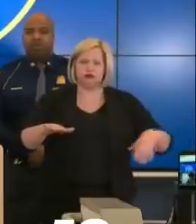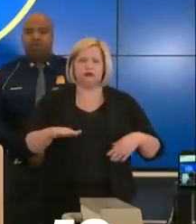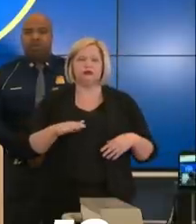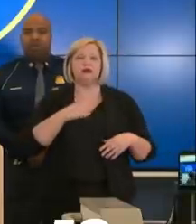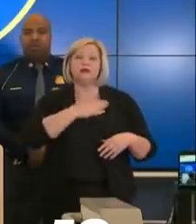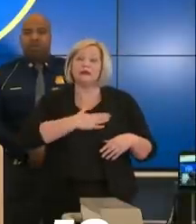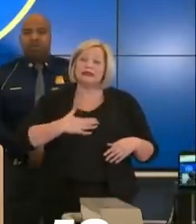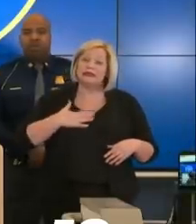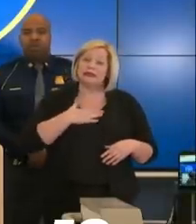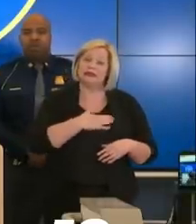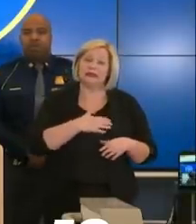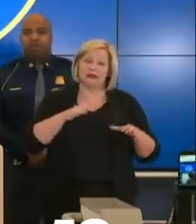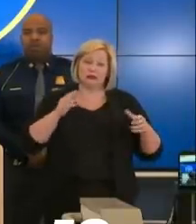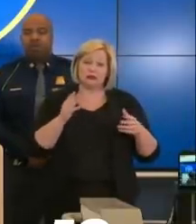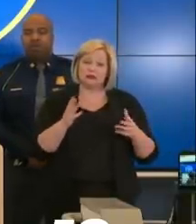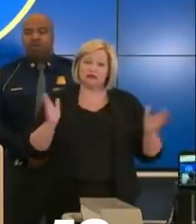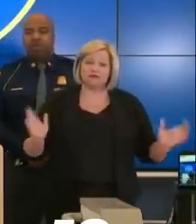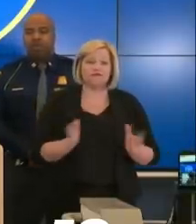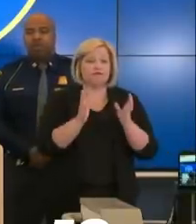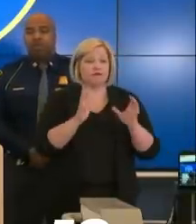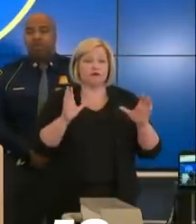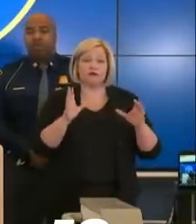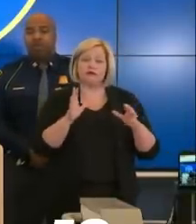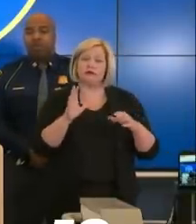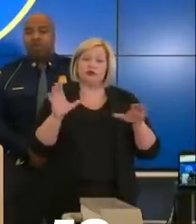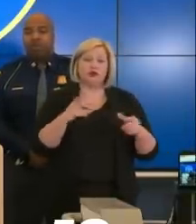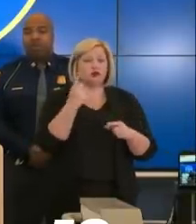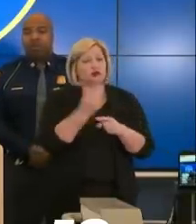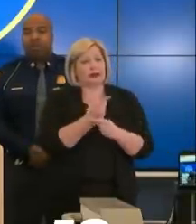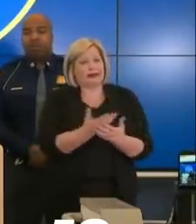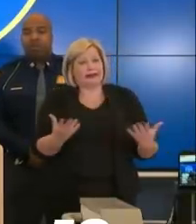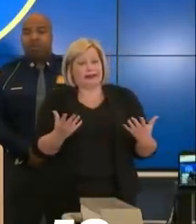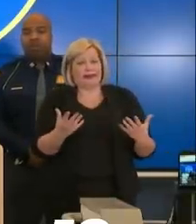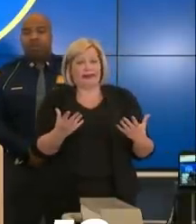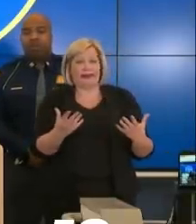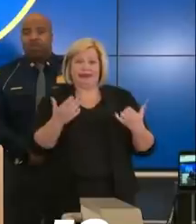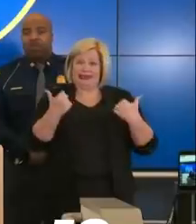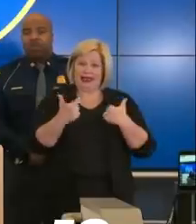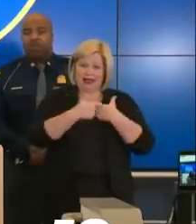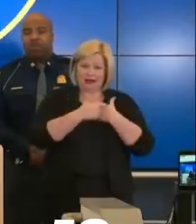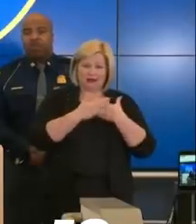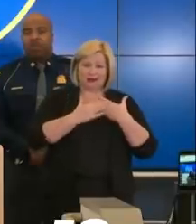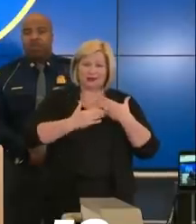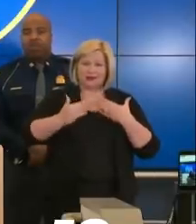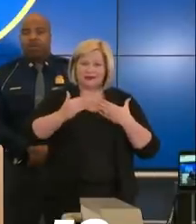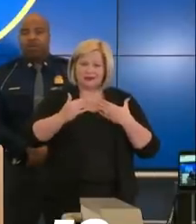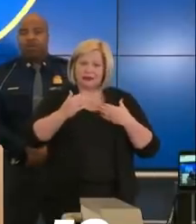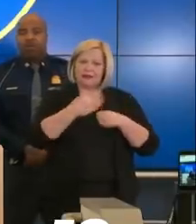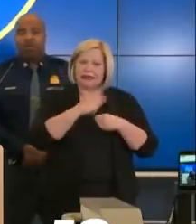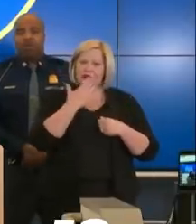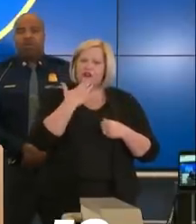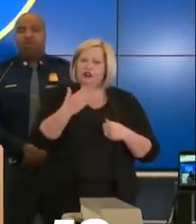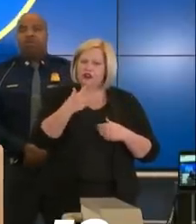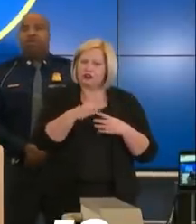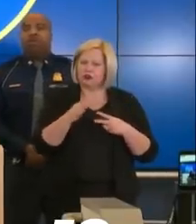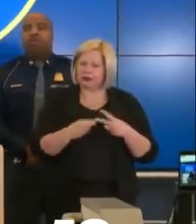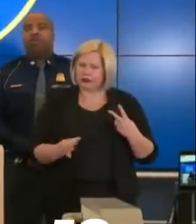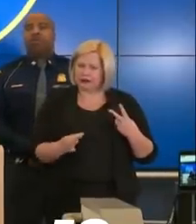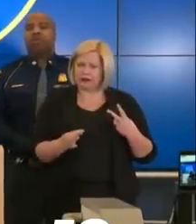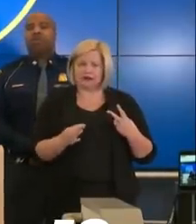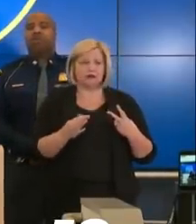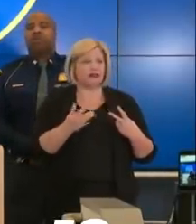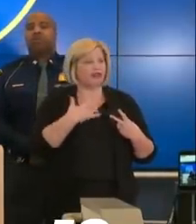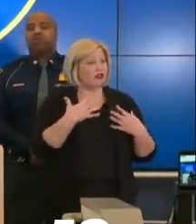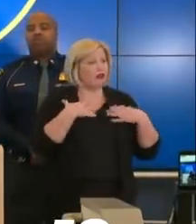Please do your part. Make smart choices during this time. Even if you feel healthy and